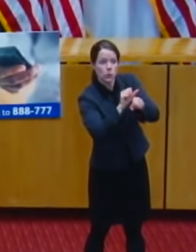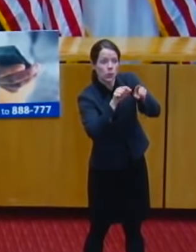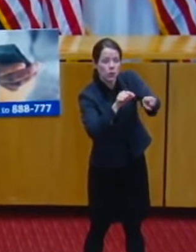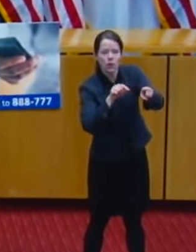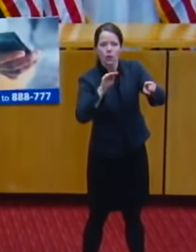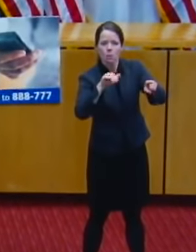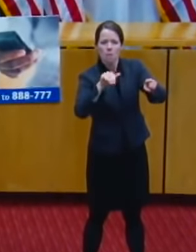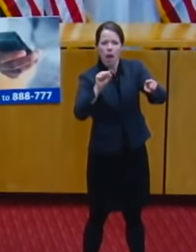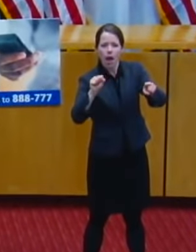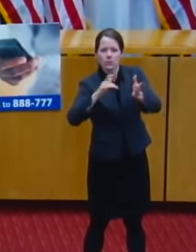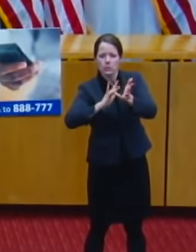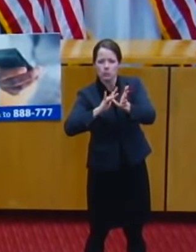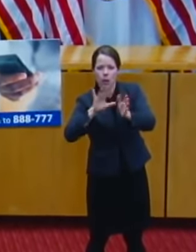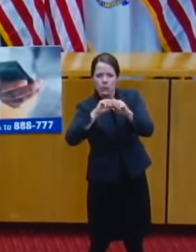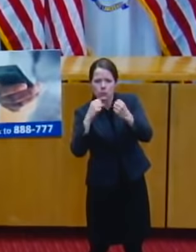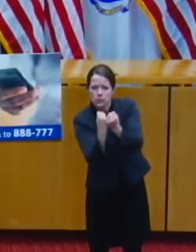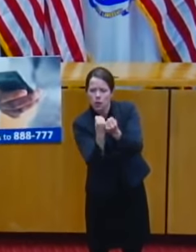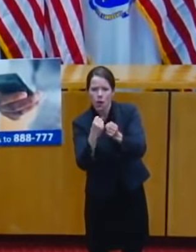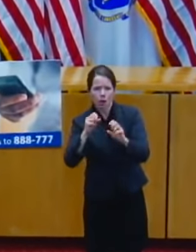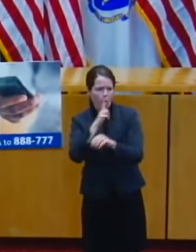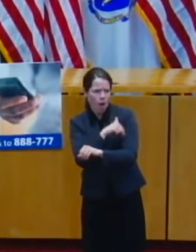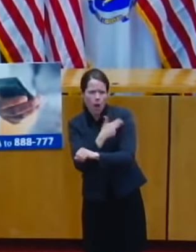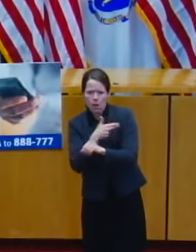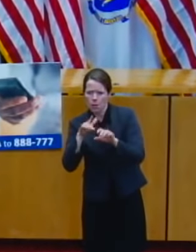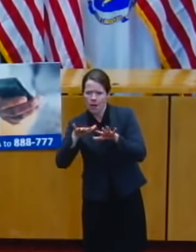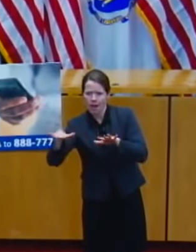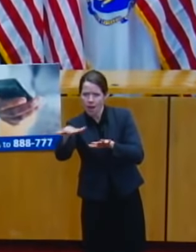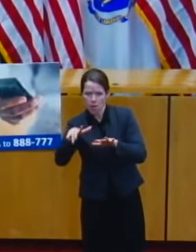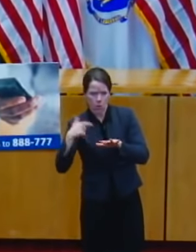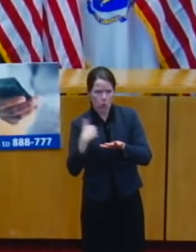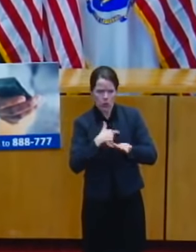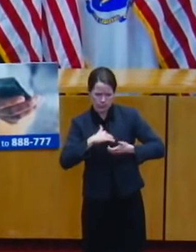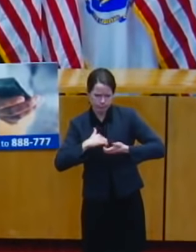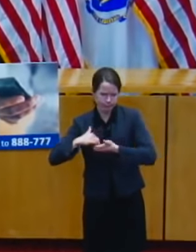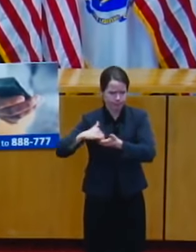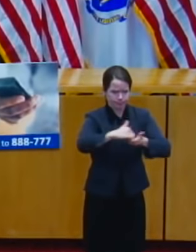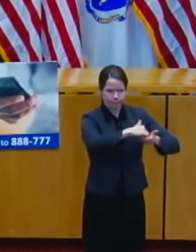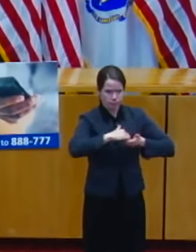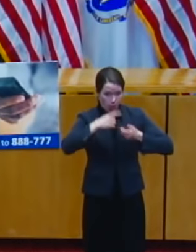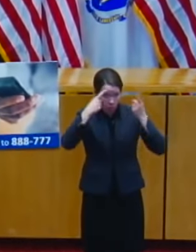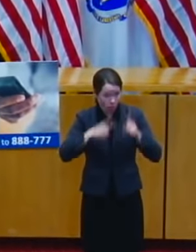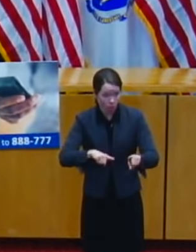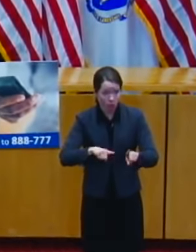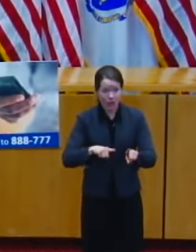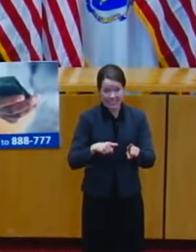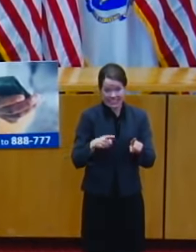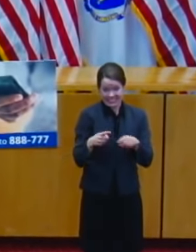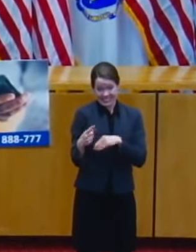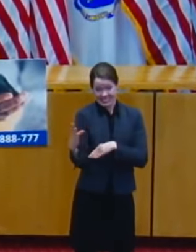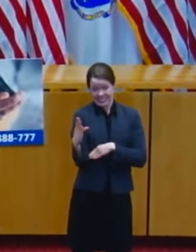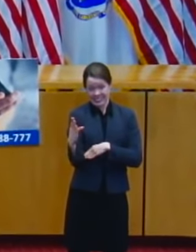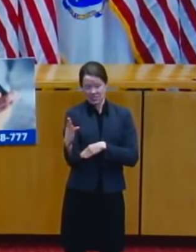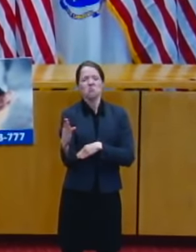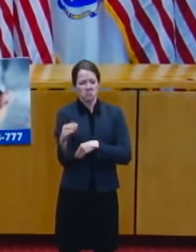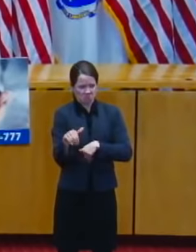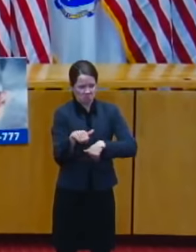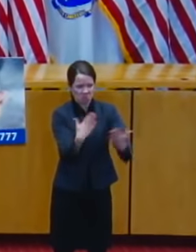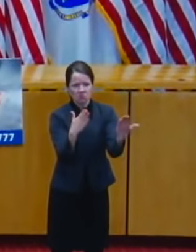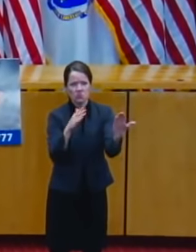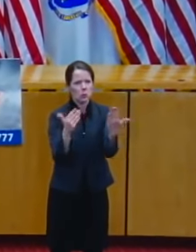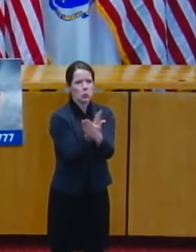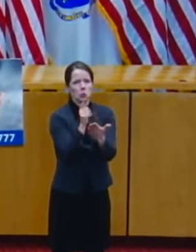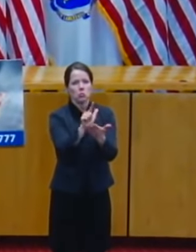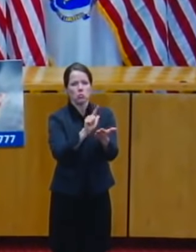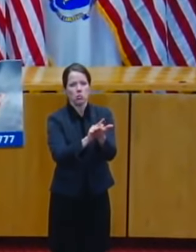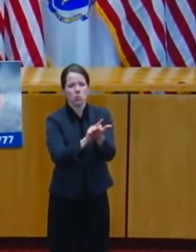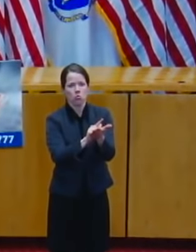Medical Society to create additional protections in the bill that we filed earlier today. The legislation would